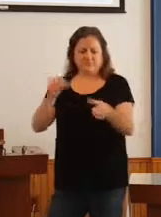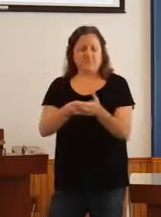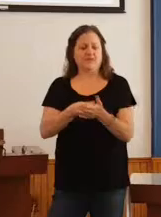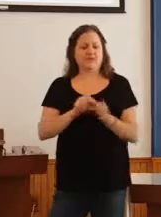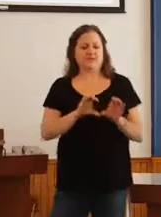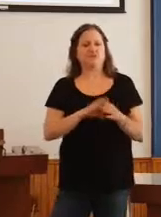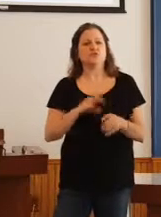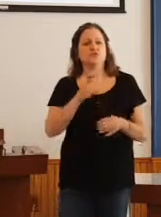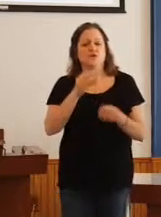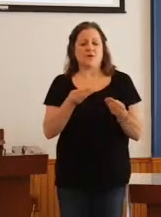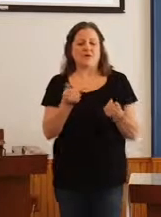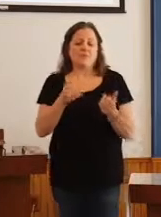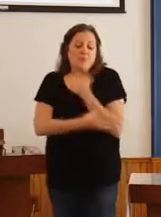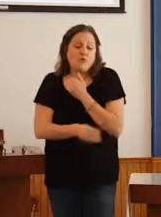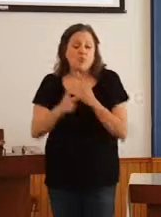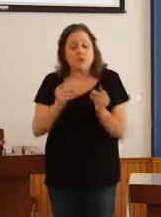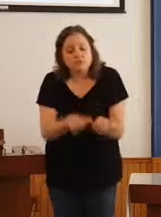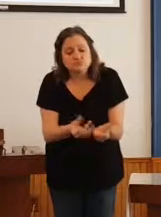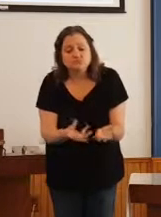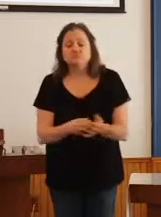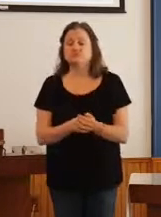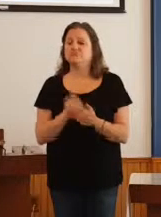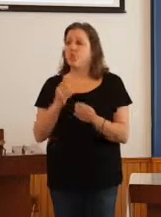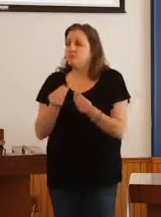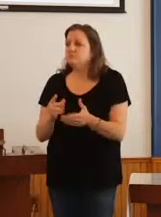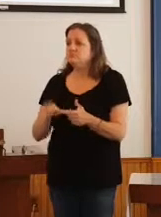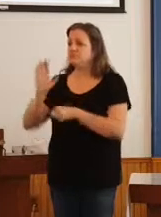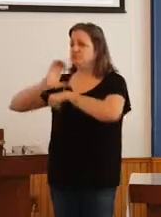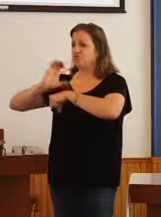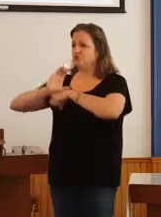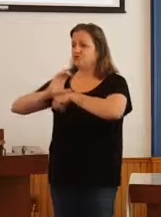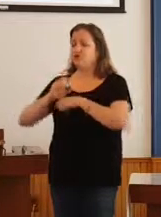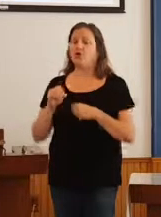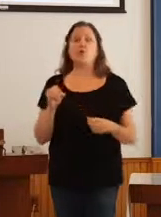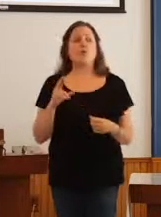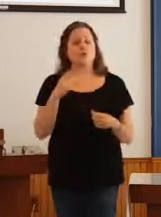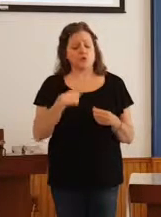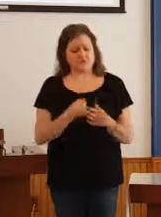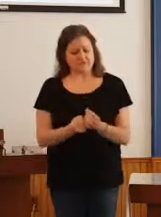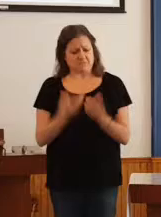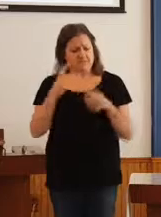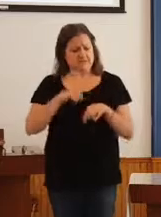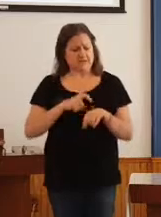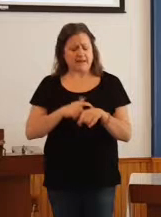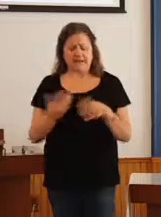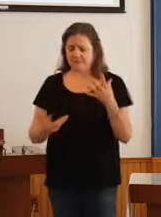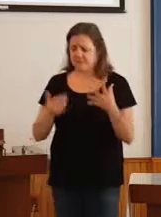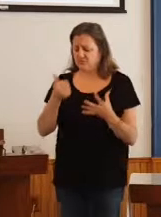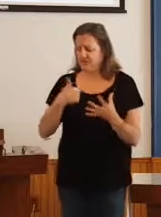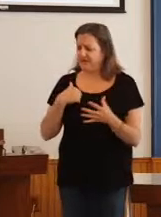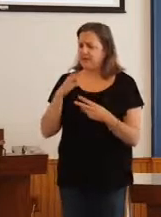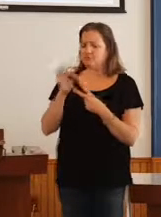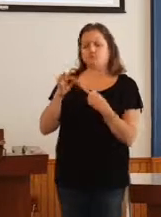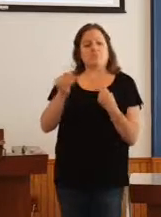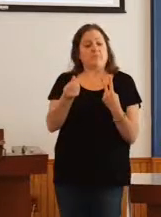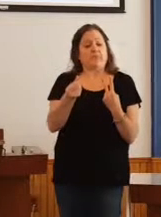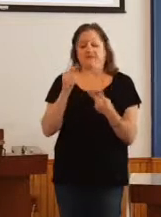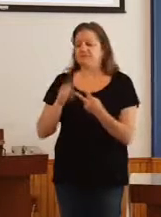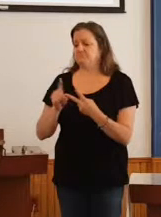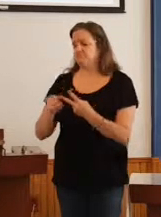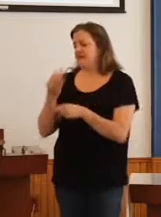it to your church instead? Or maybe you have some free time. Why not spend some time picking someone up